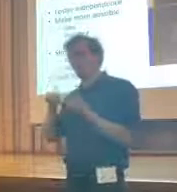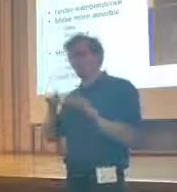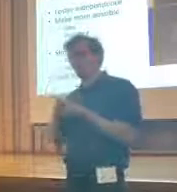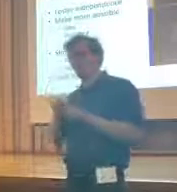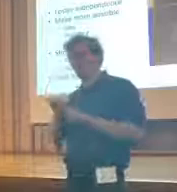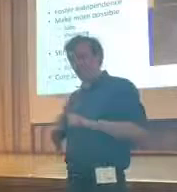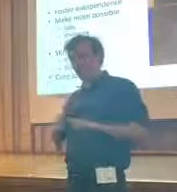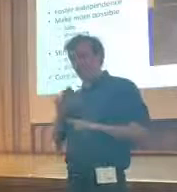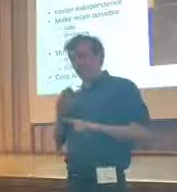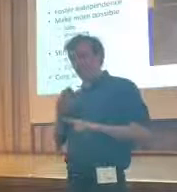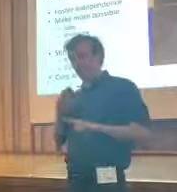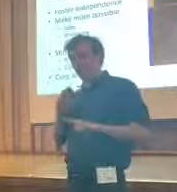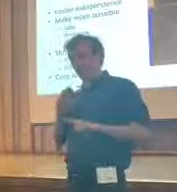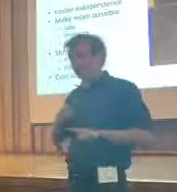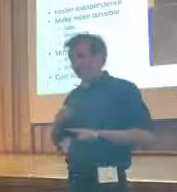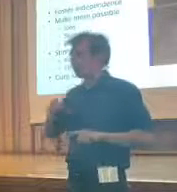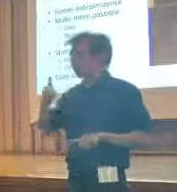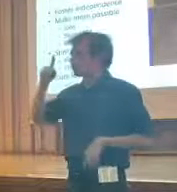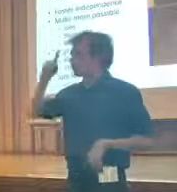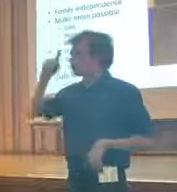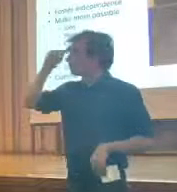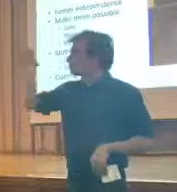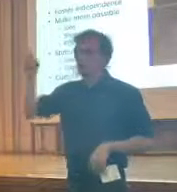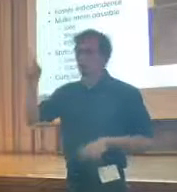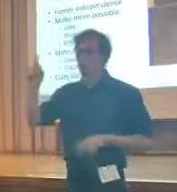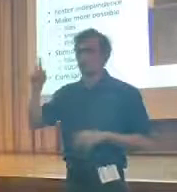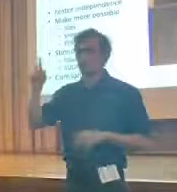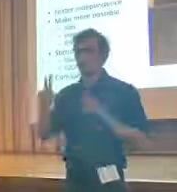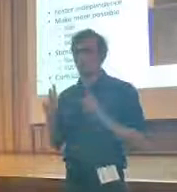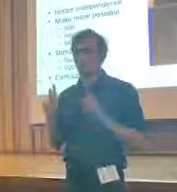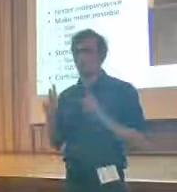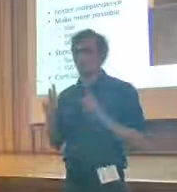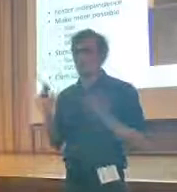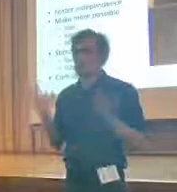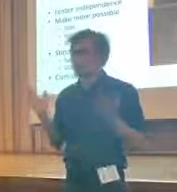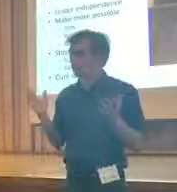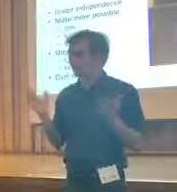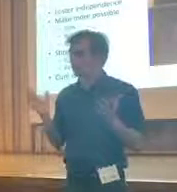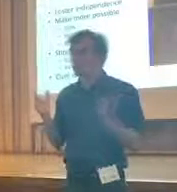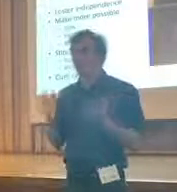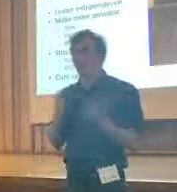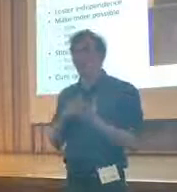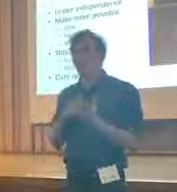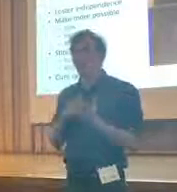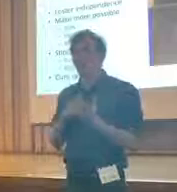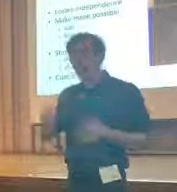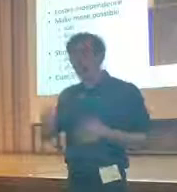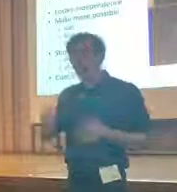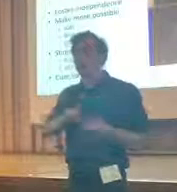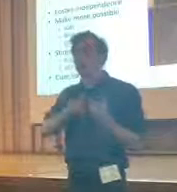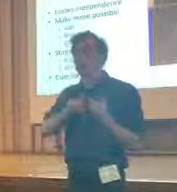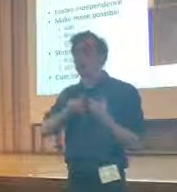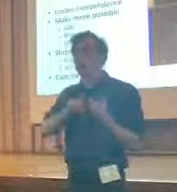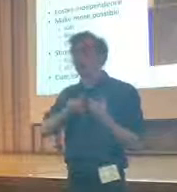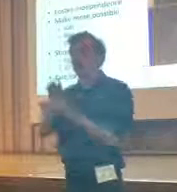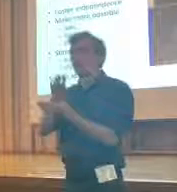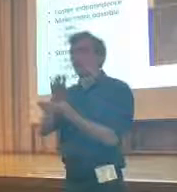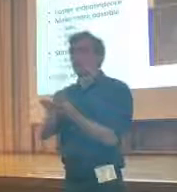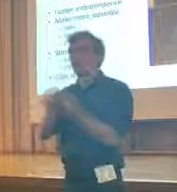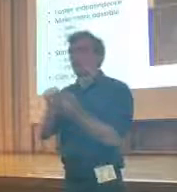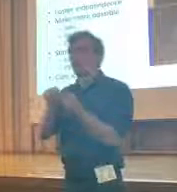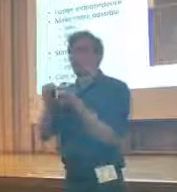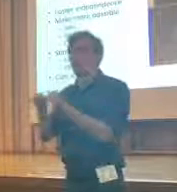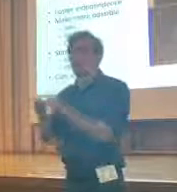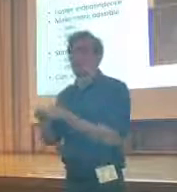extremely intelligent people. A lot of times they just went to school forever because they could not get jobs. And they were